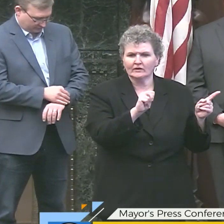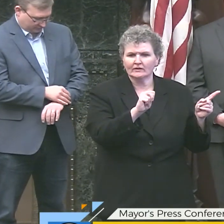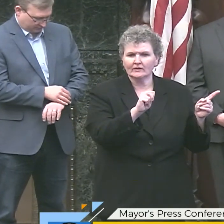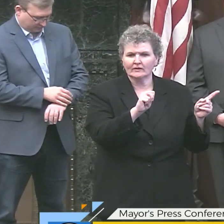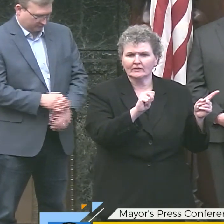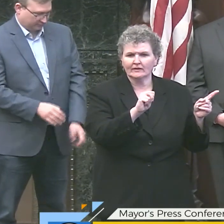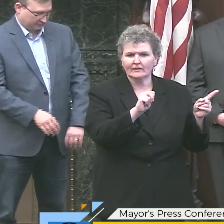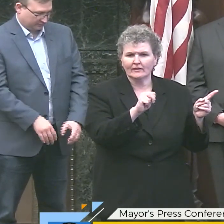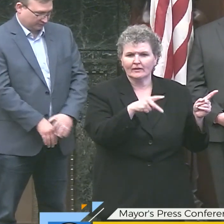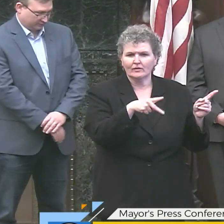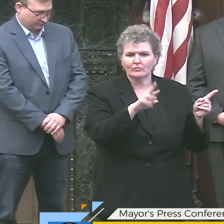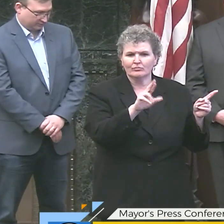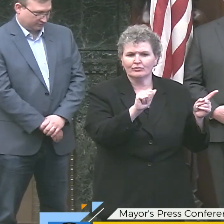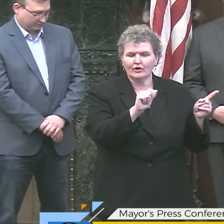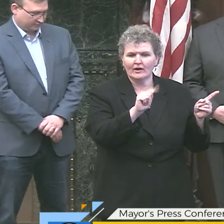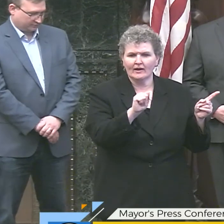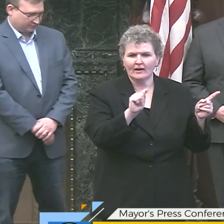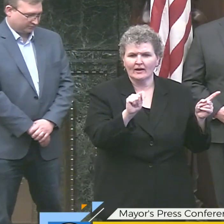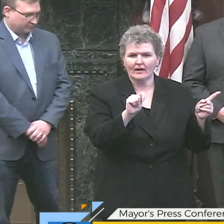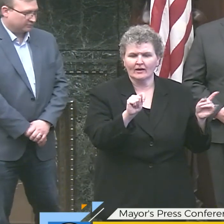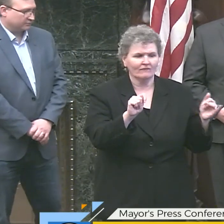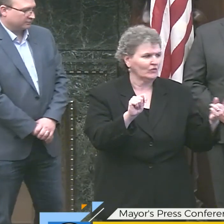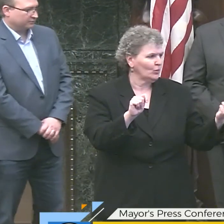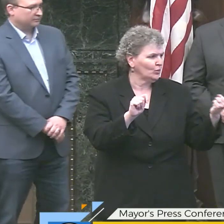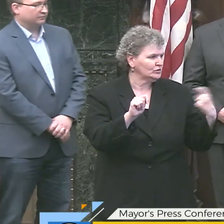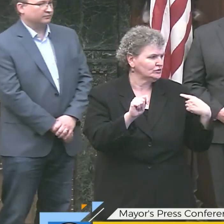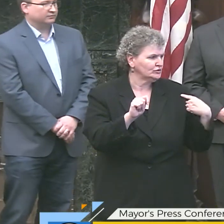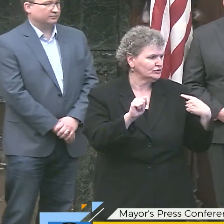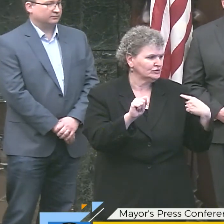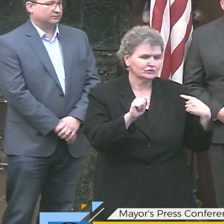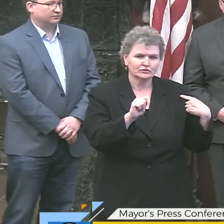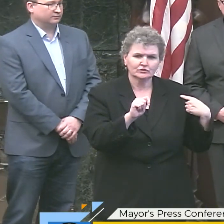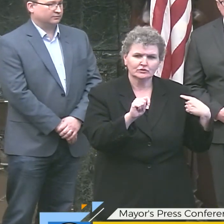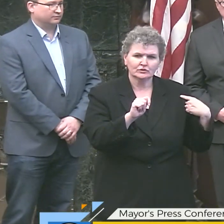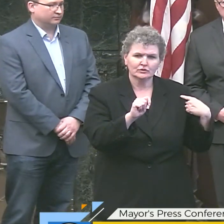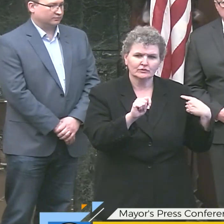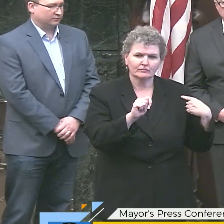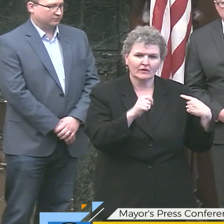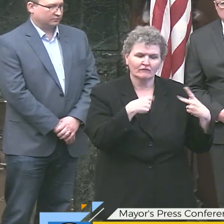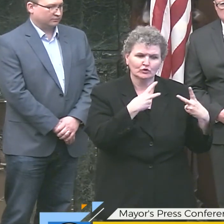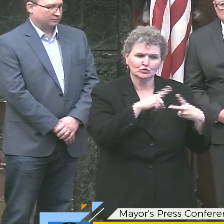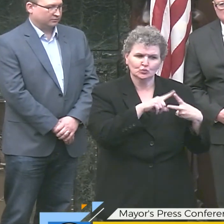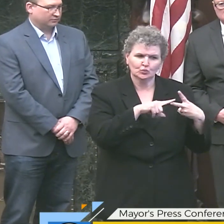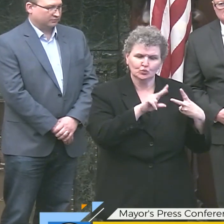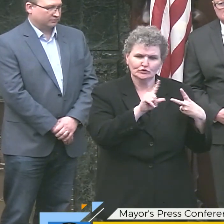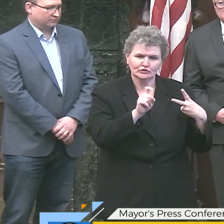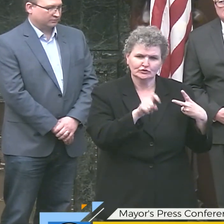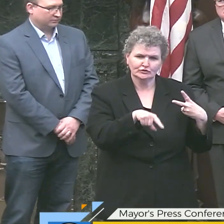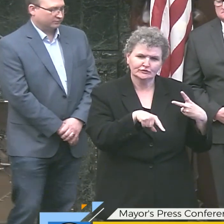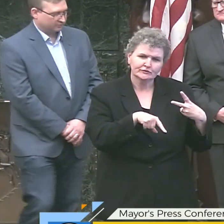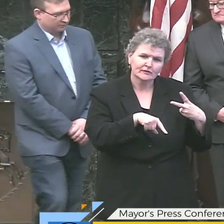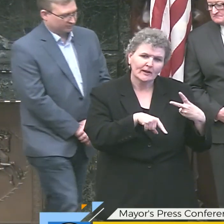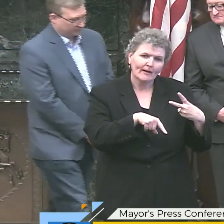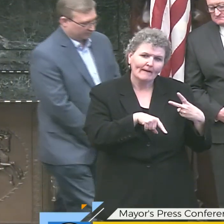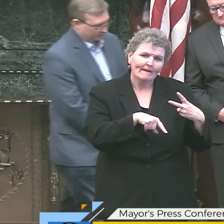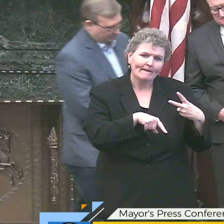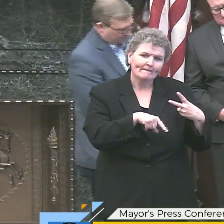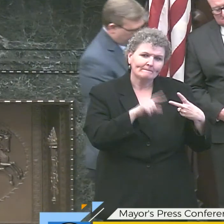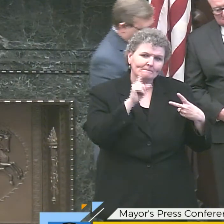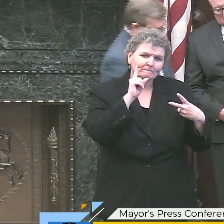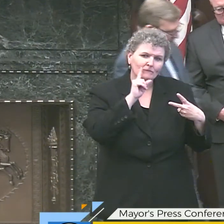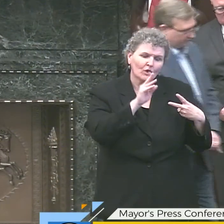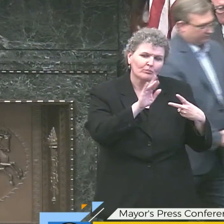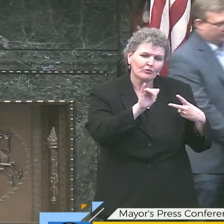unmuted. Thanks for doing this. Two questions, mainly for the director's office.